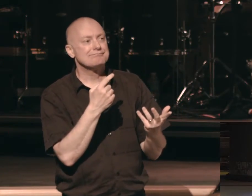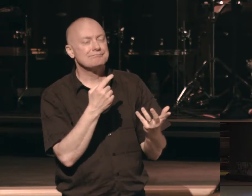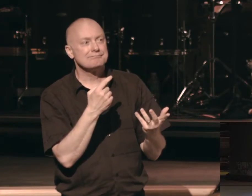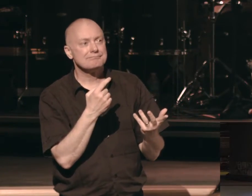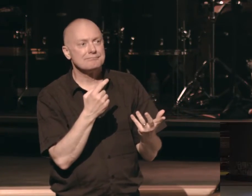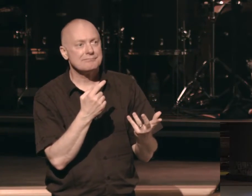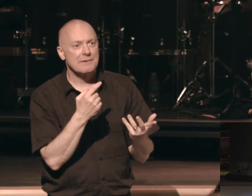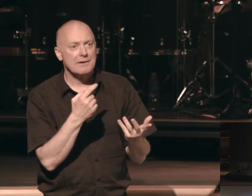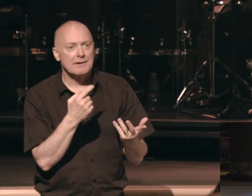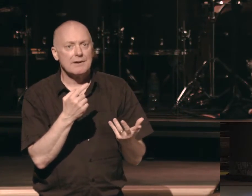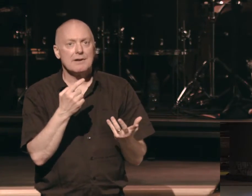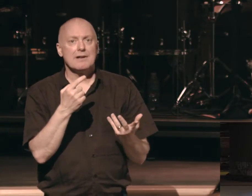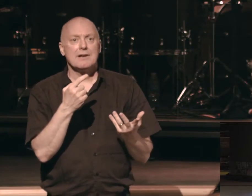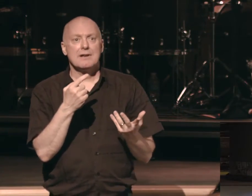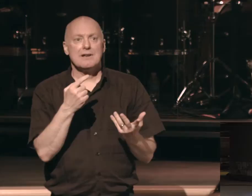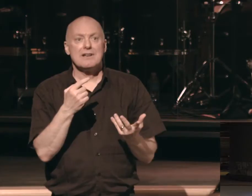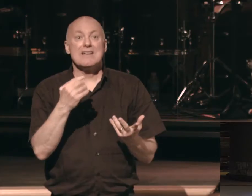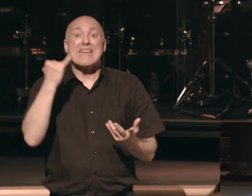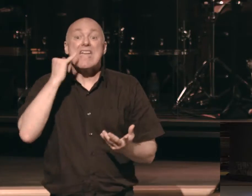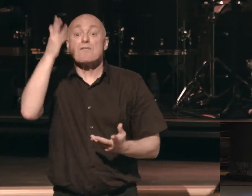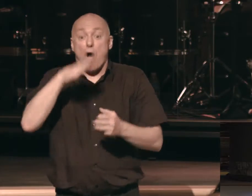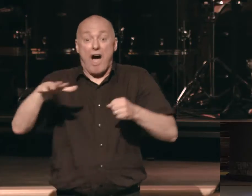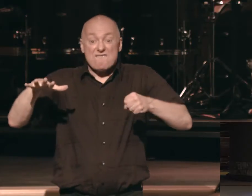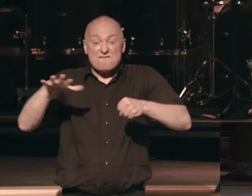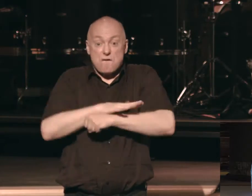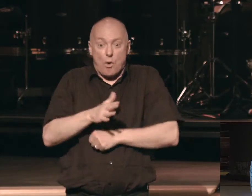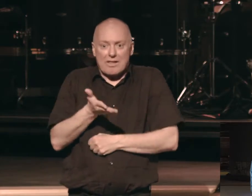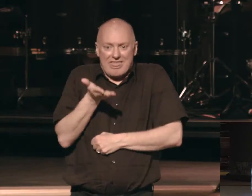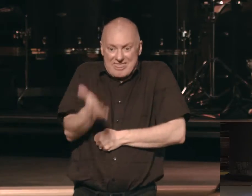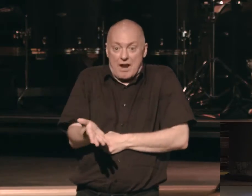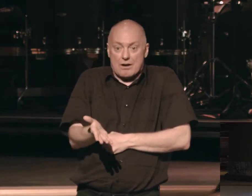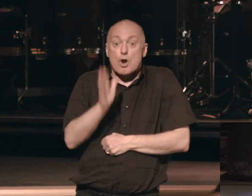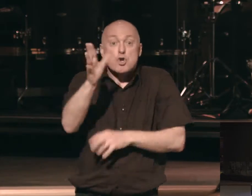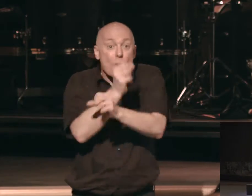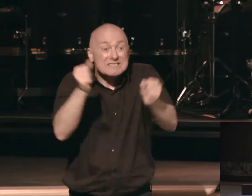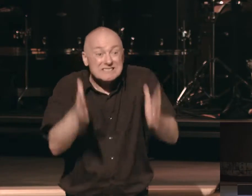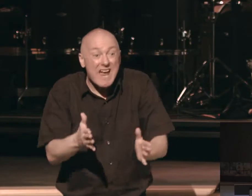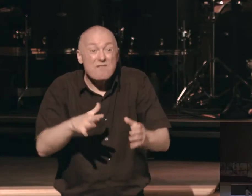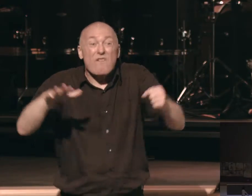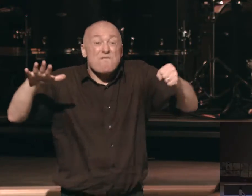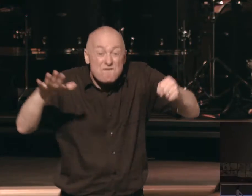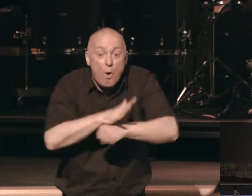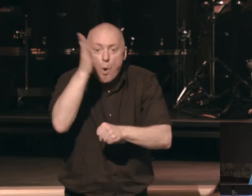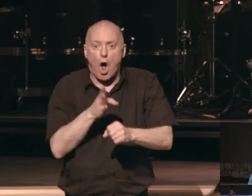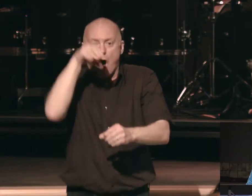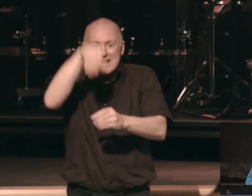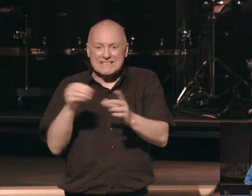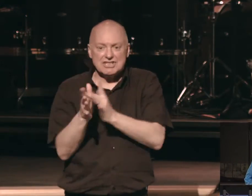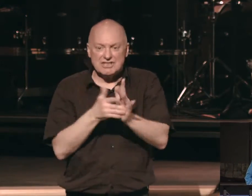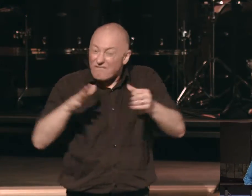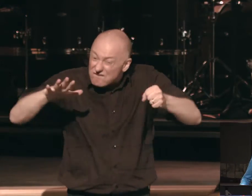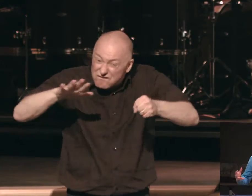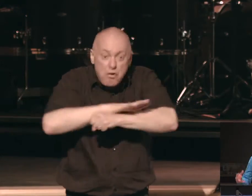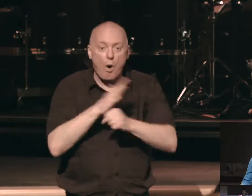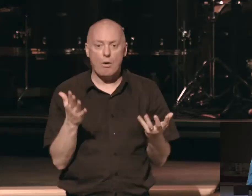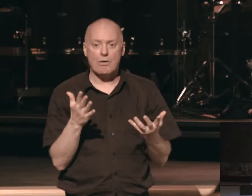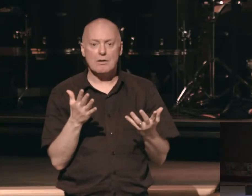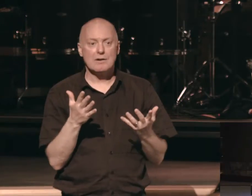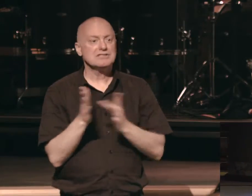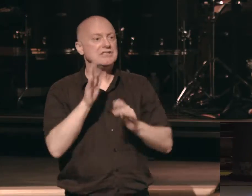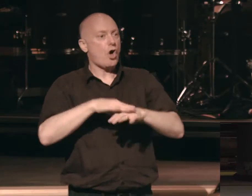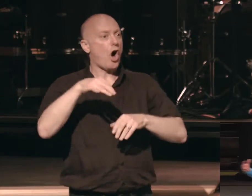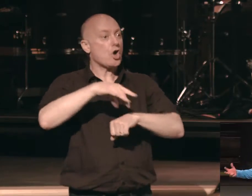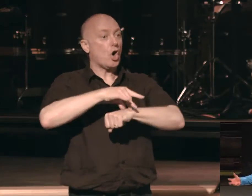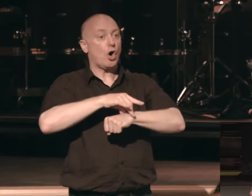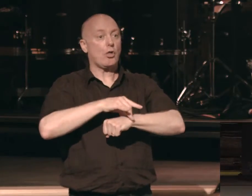found where God is fully present. Just think about that. Your Savior, the fullness of God, dwelled within Him when He's